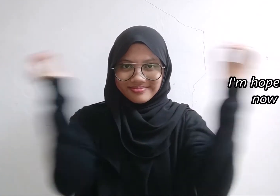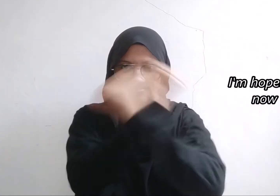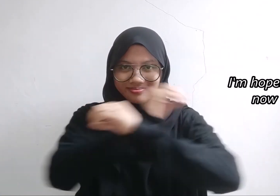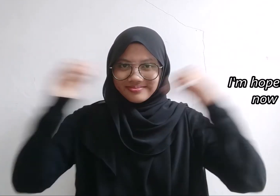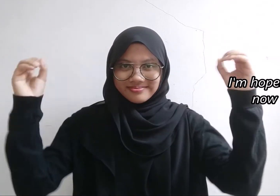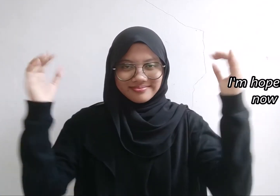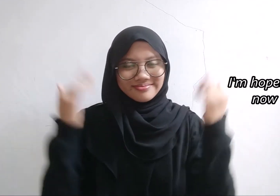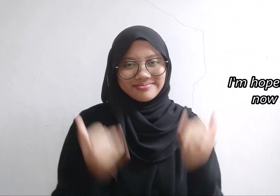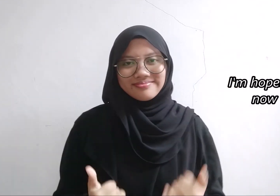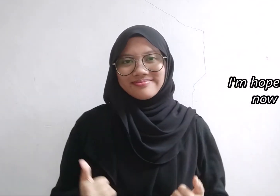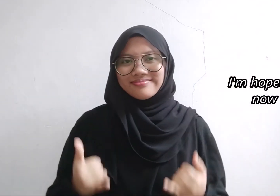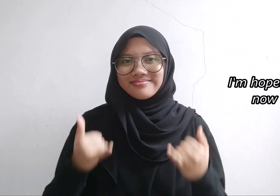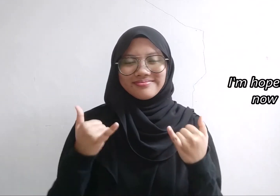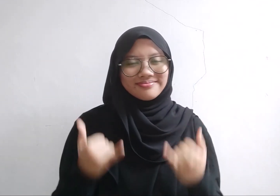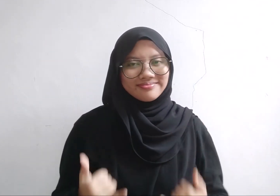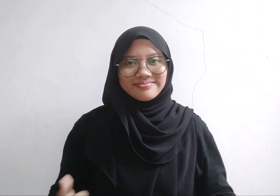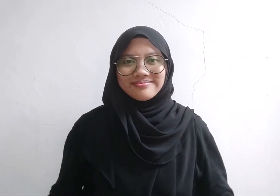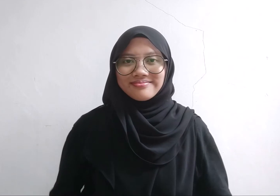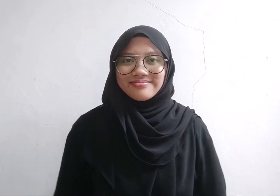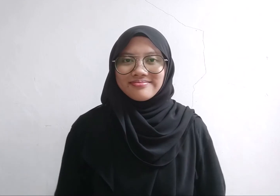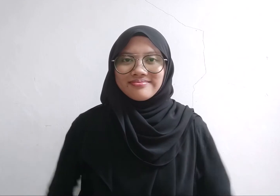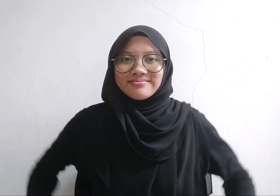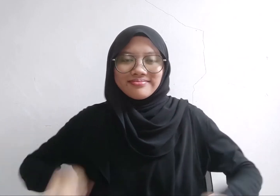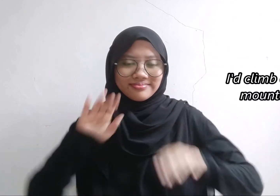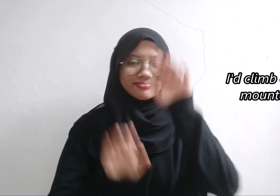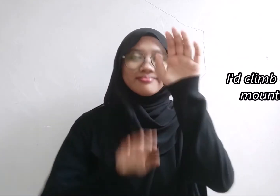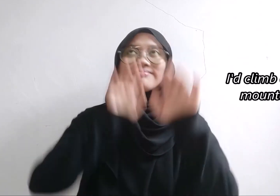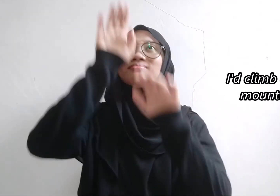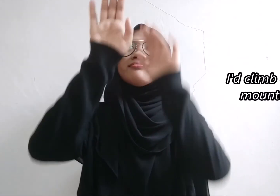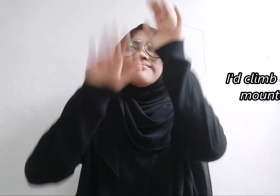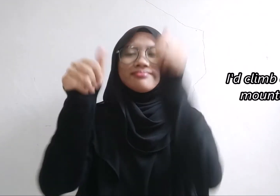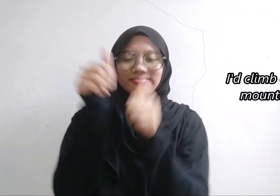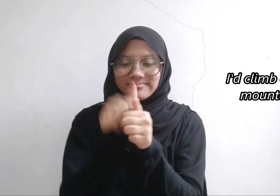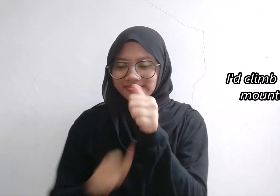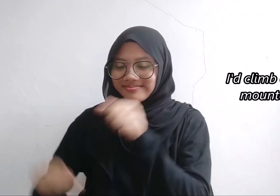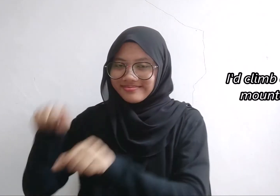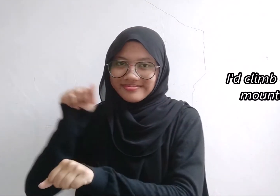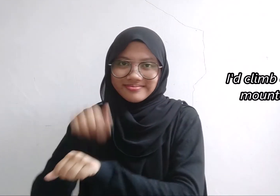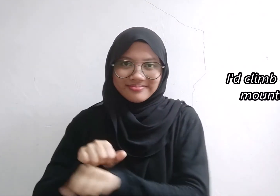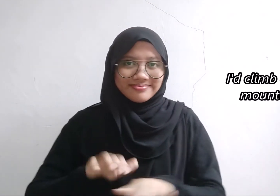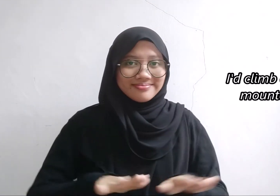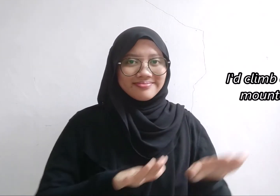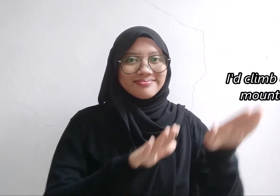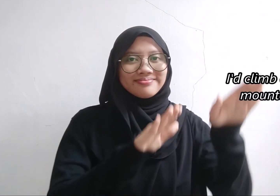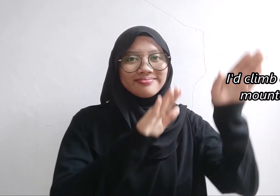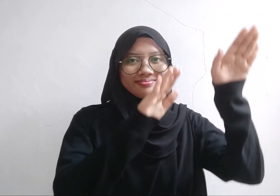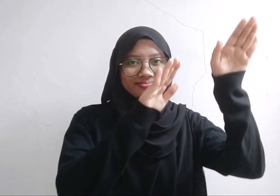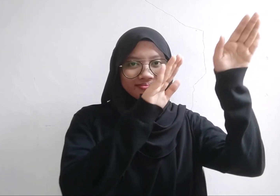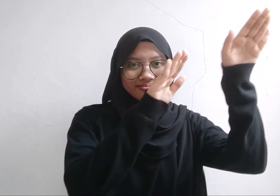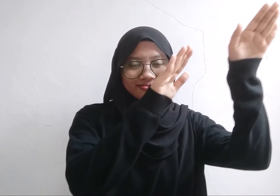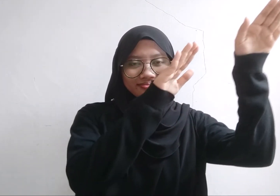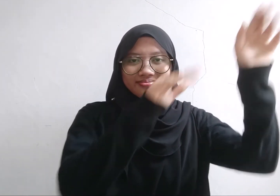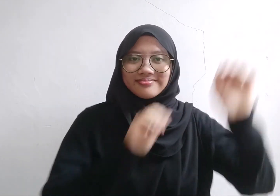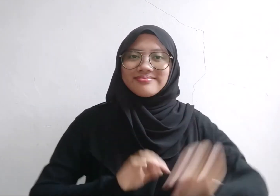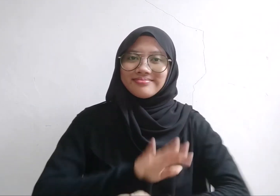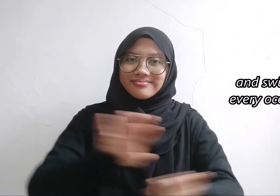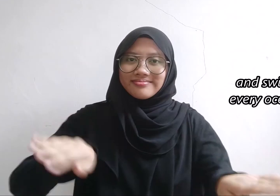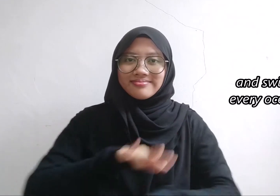now I'd climb every mountain And swim